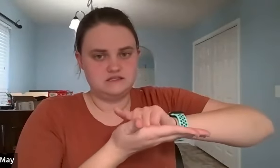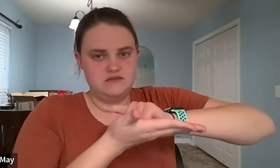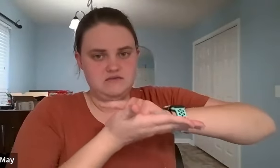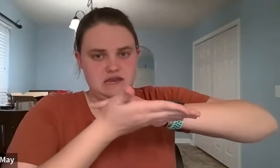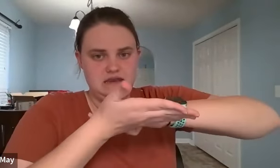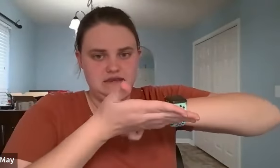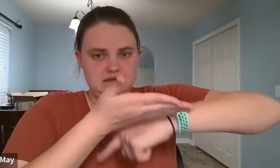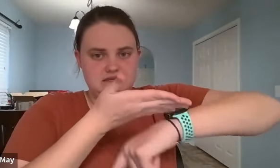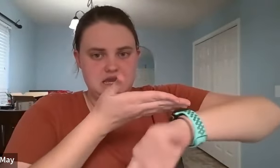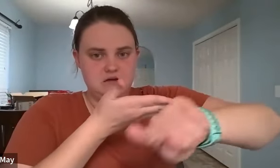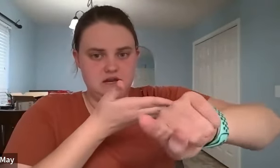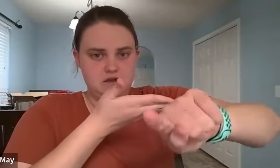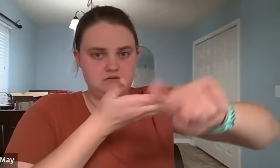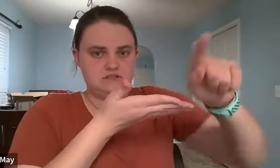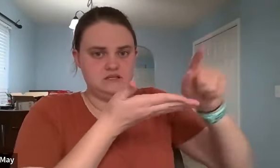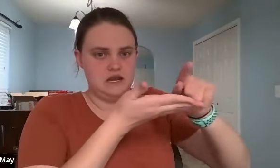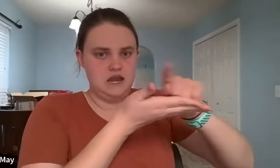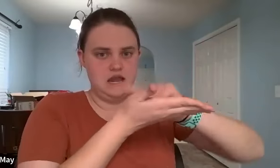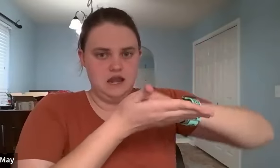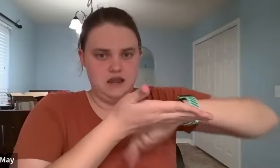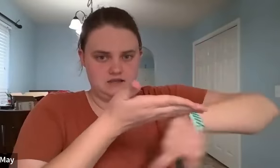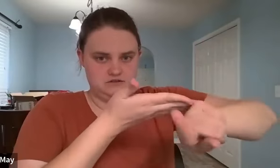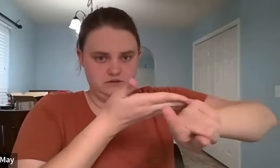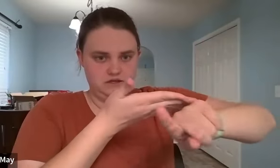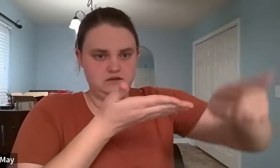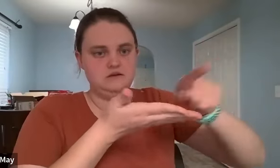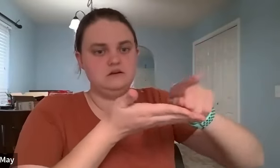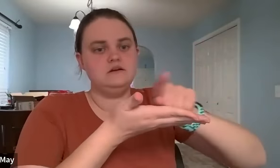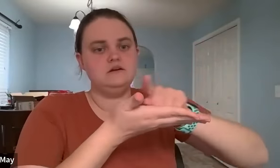and then down and out next week.